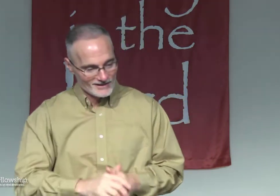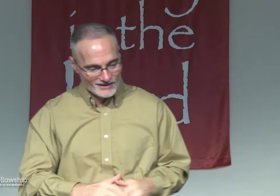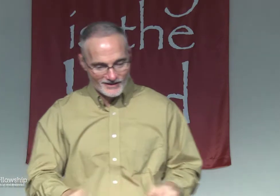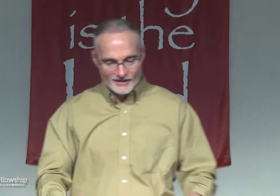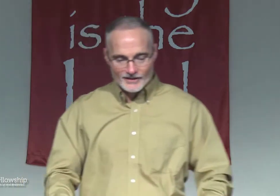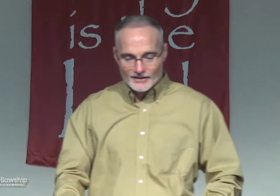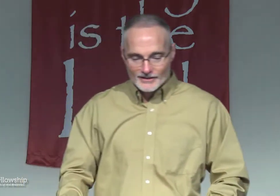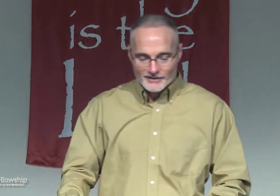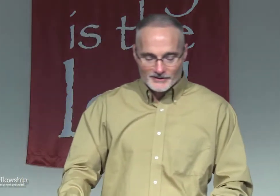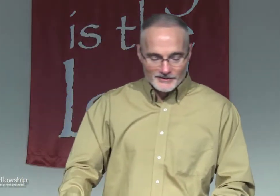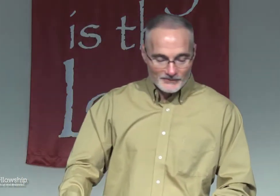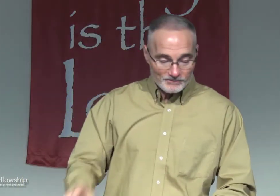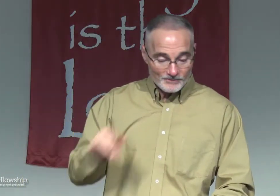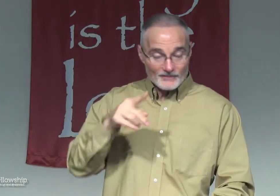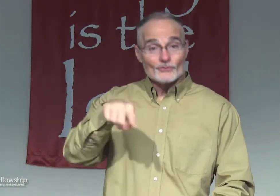Jesus. Amen.